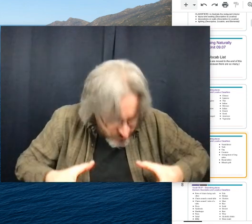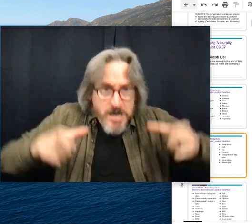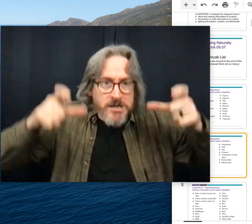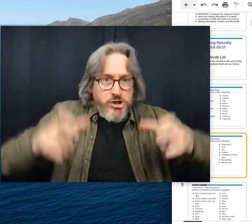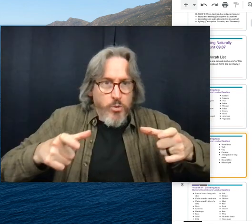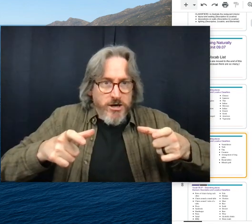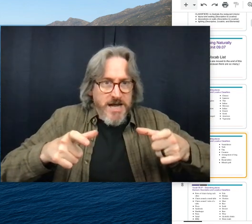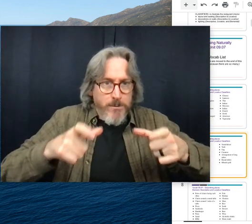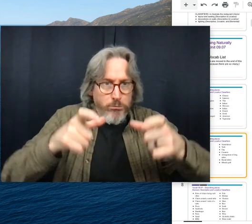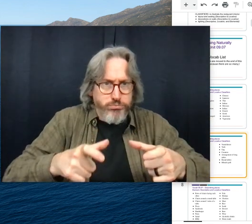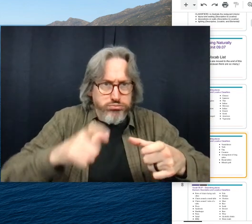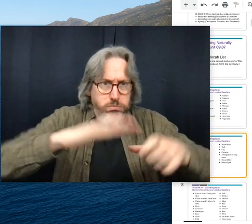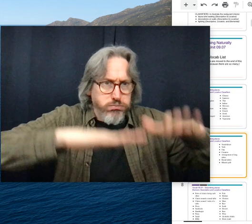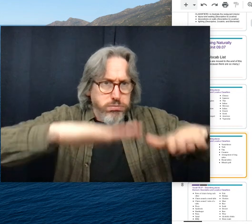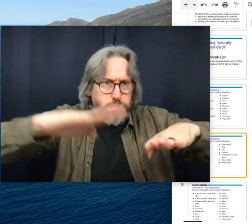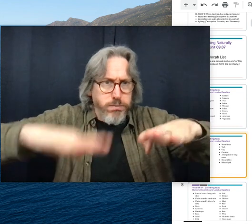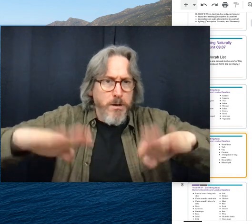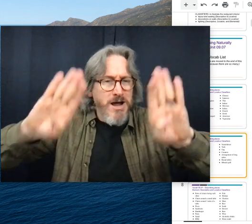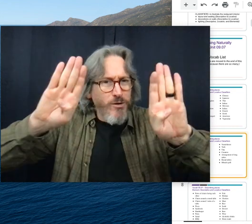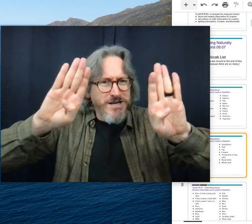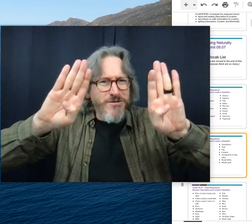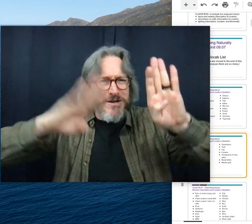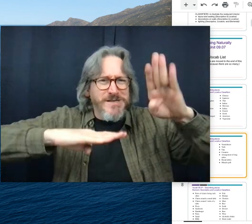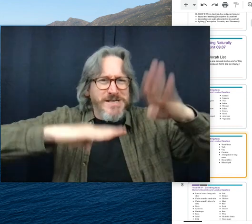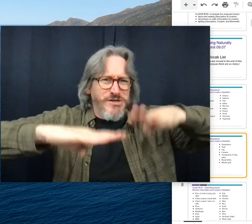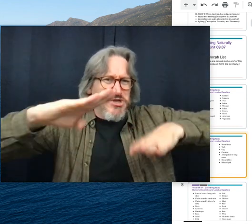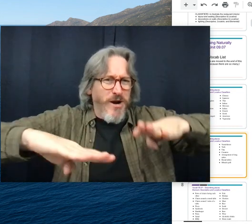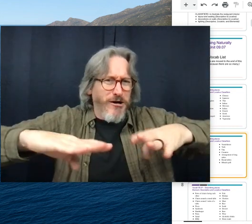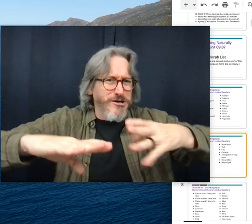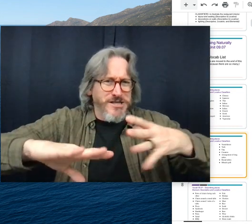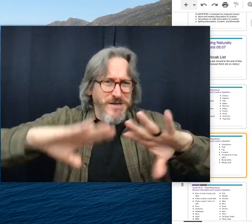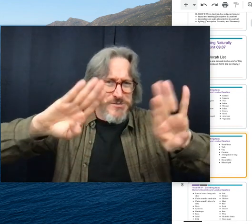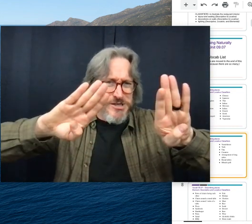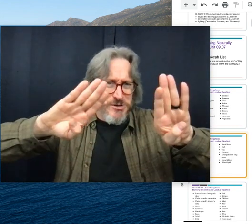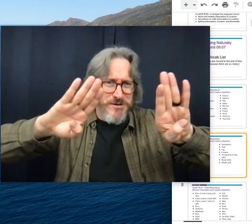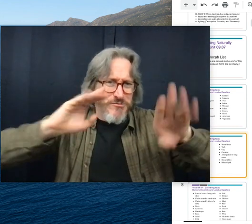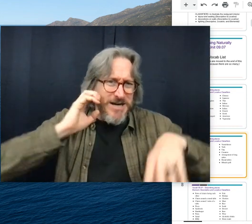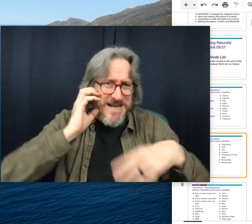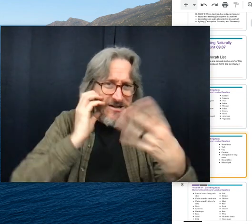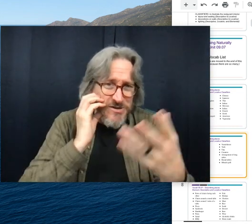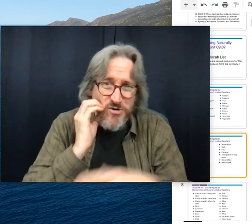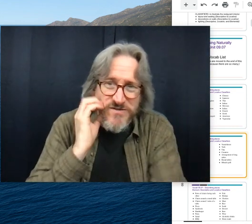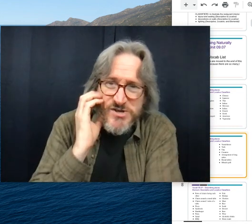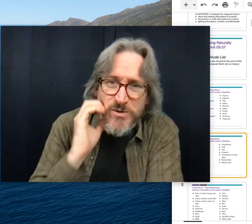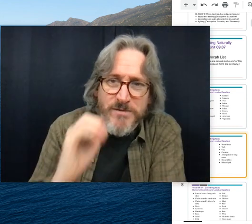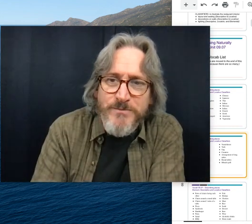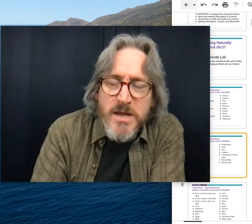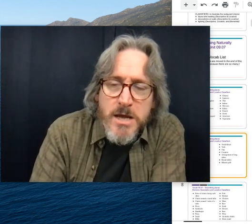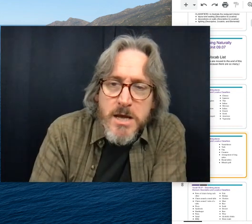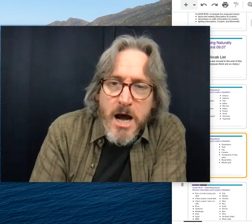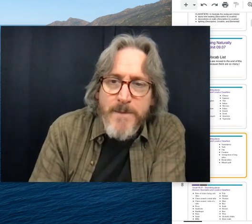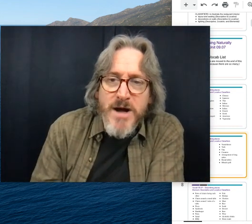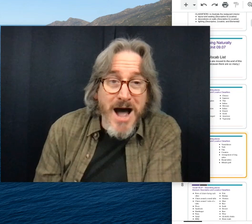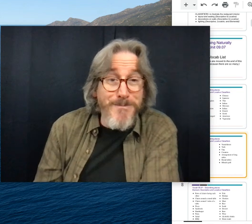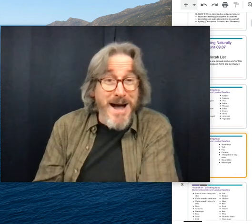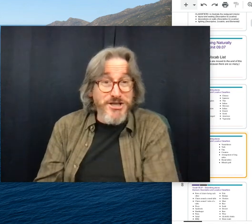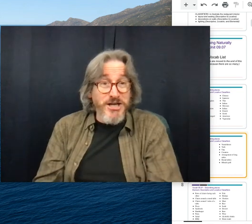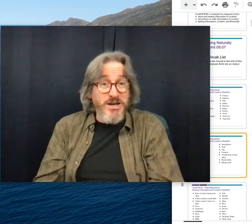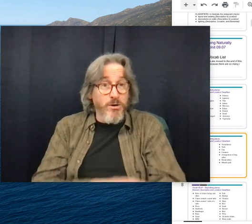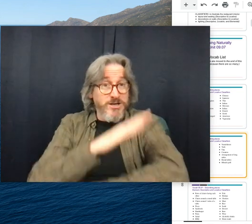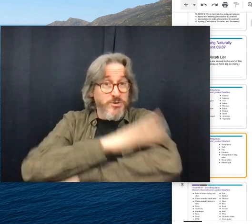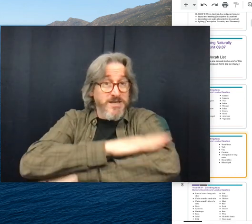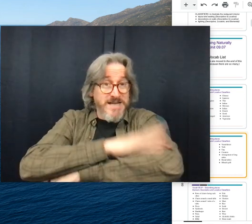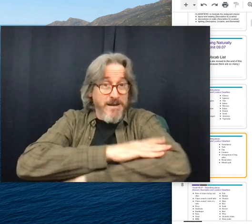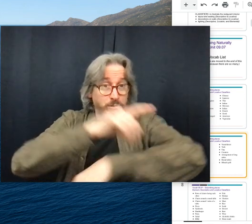It seems like square table. We generally use this for square just because we assume that rectangle is more of a square.